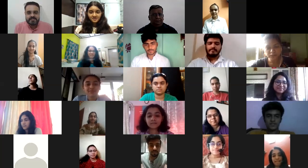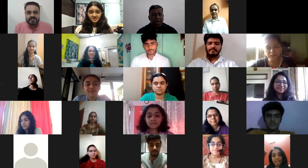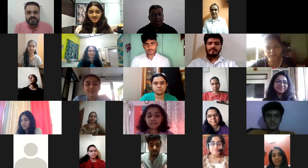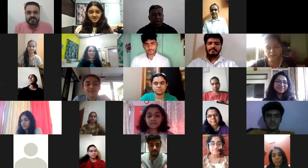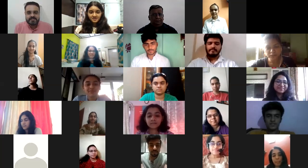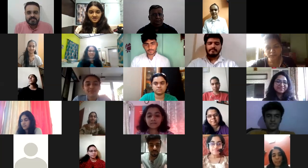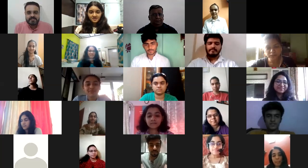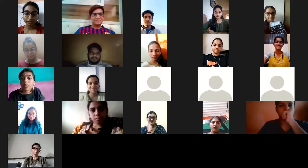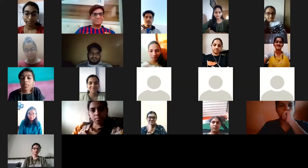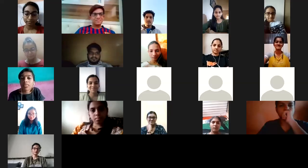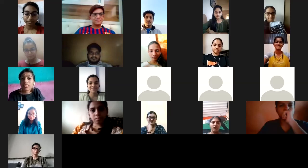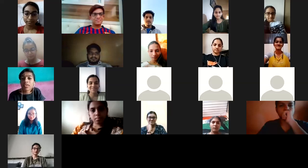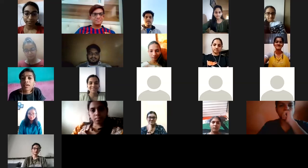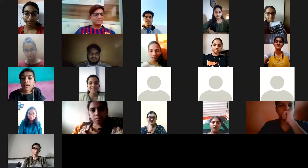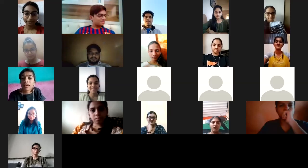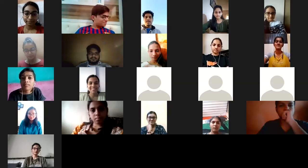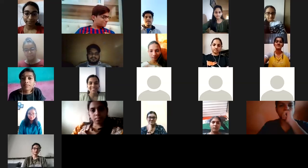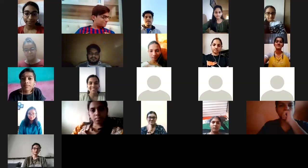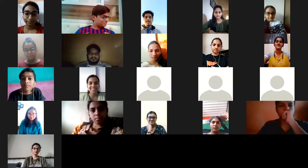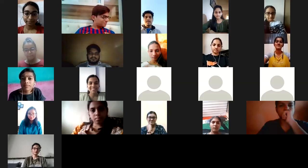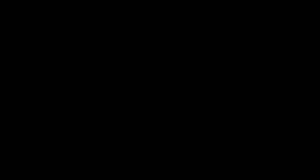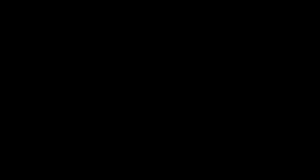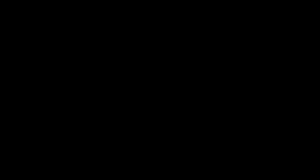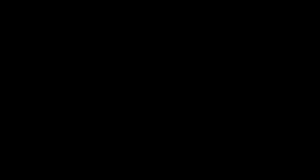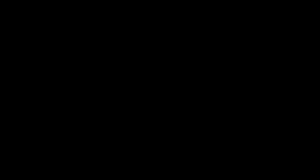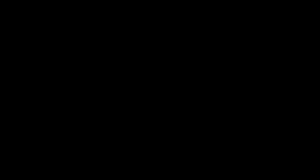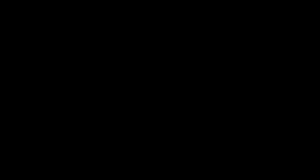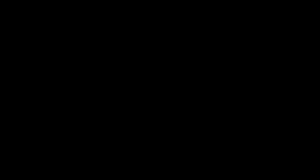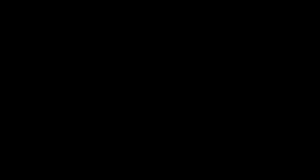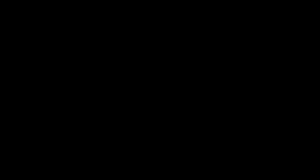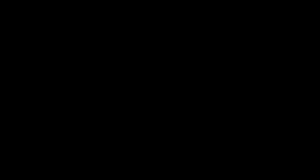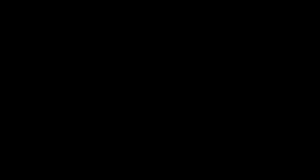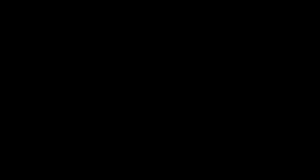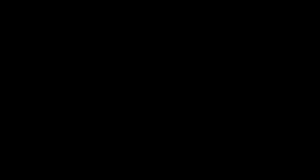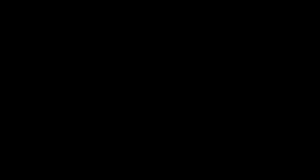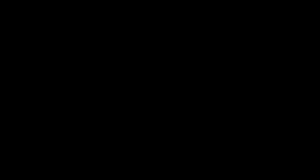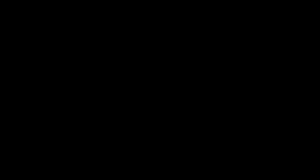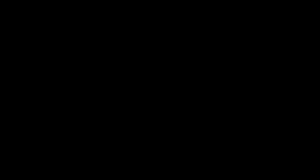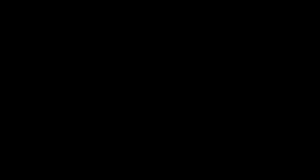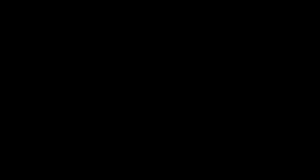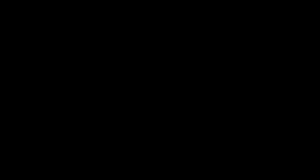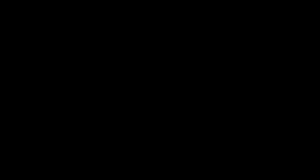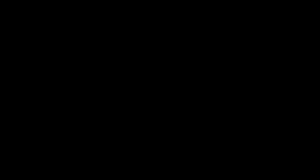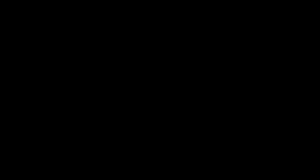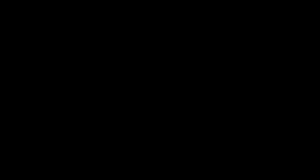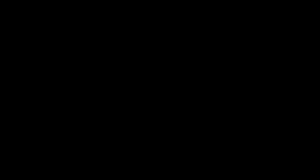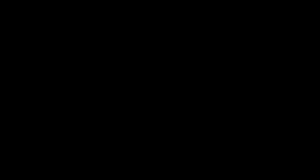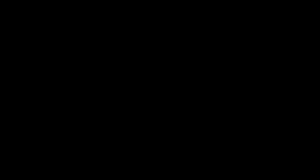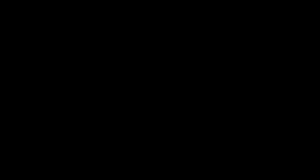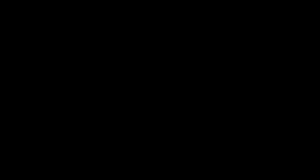Isn't it? Then you waited for maybe an elder person or your brother, sibling, or father who was tall enough to help you